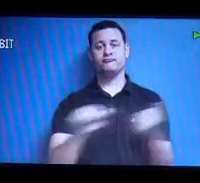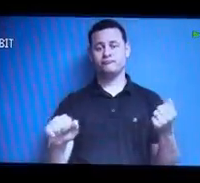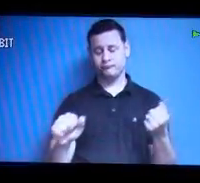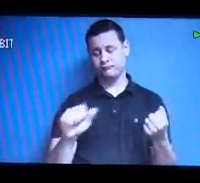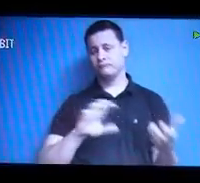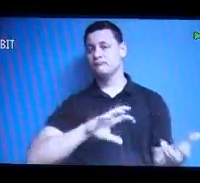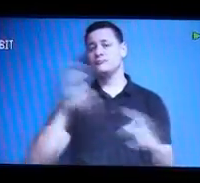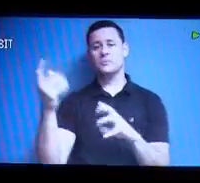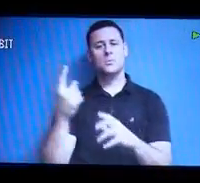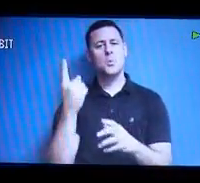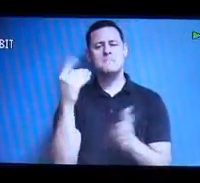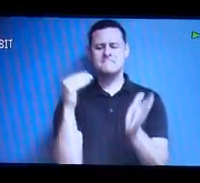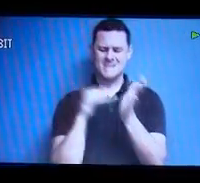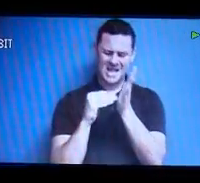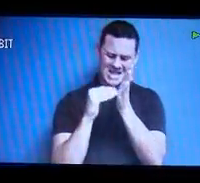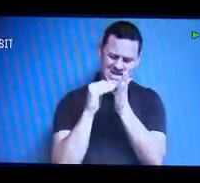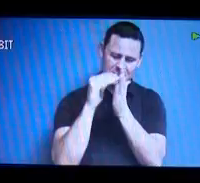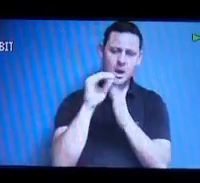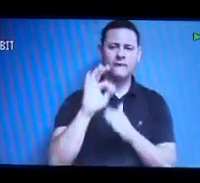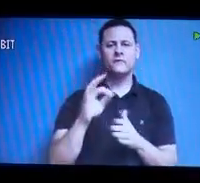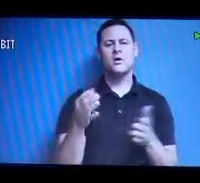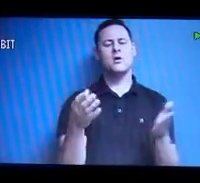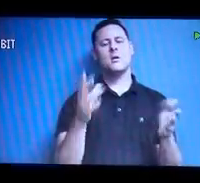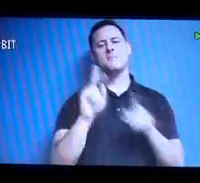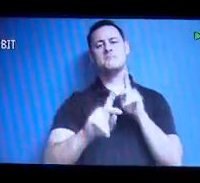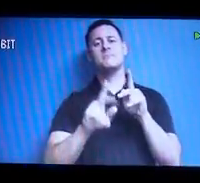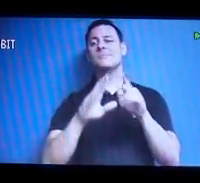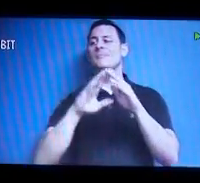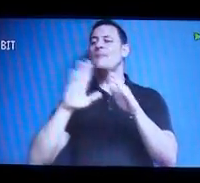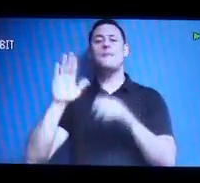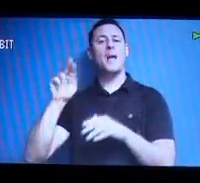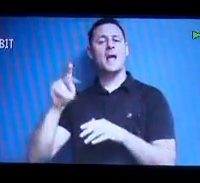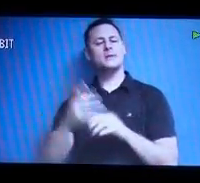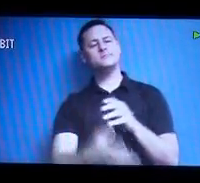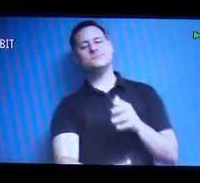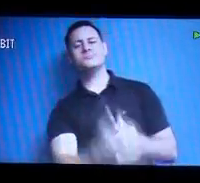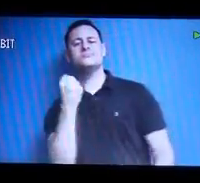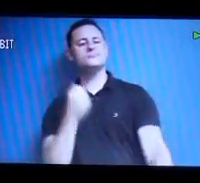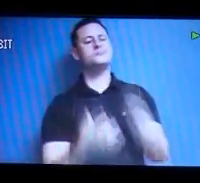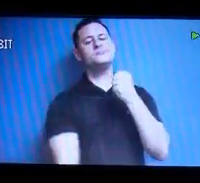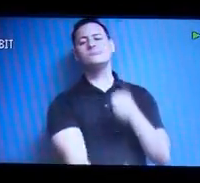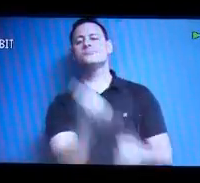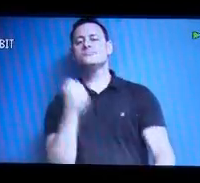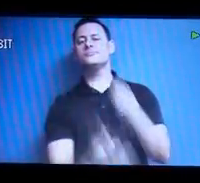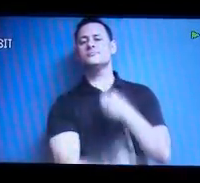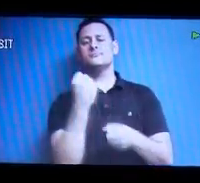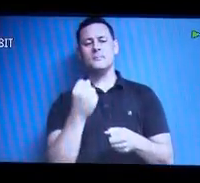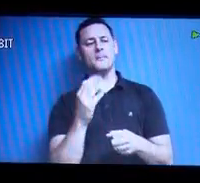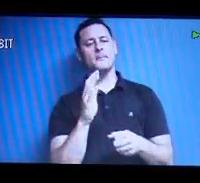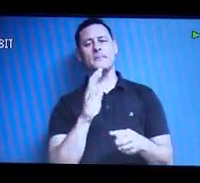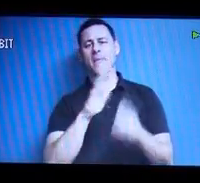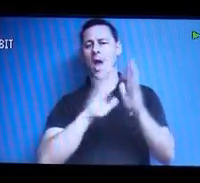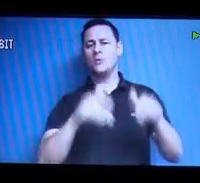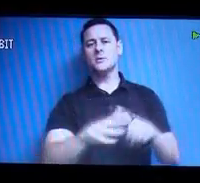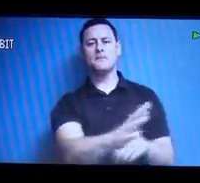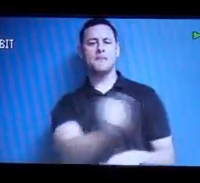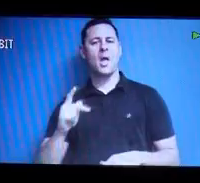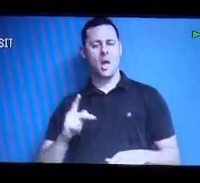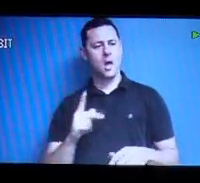millions of foreclosures. And it happens because people's home prices drop. And when the price drops, they can't sell